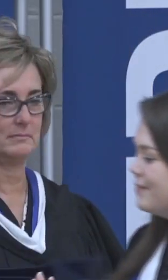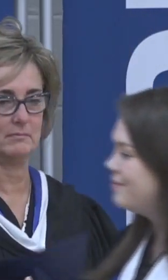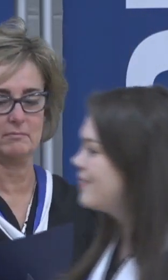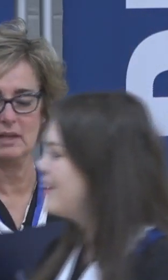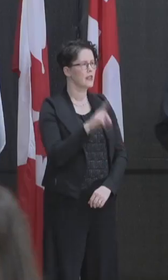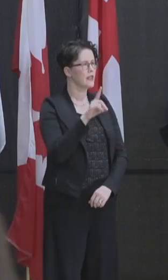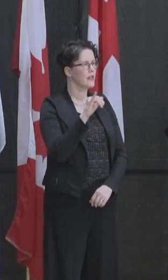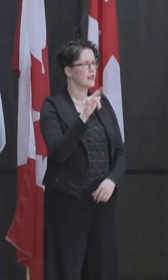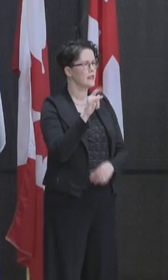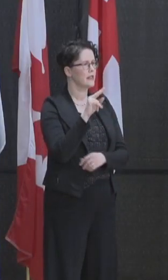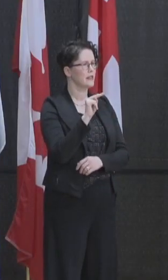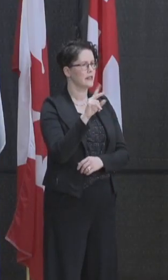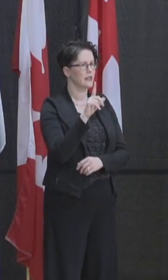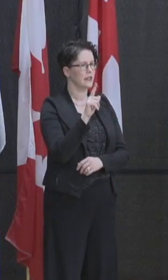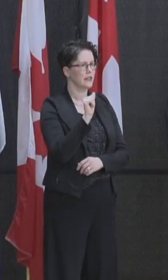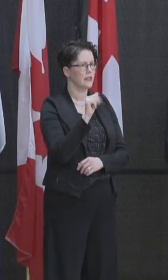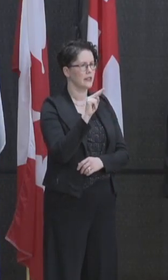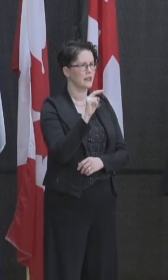Dylan Landry.